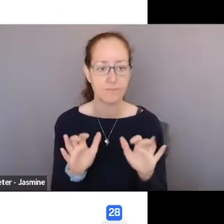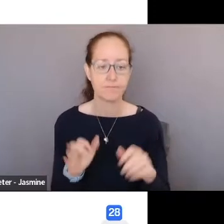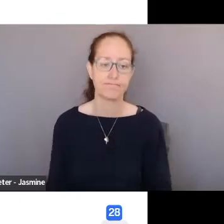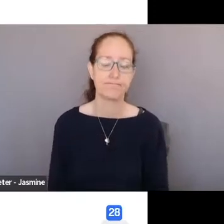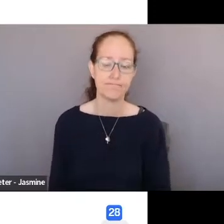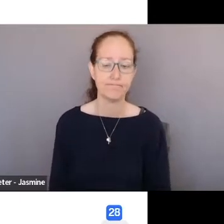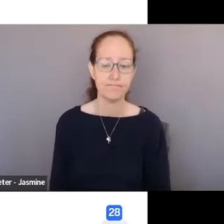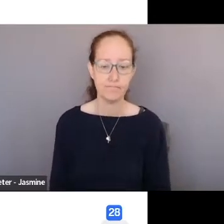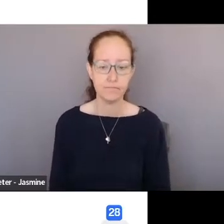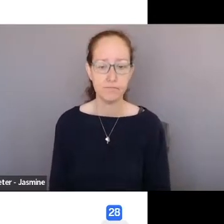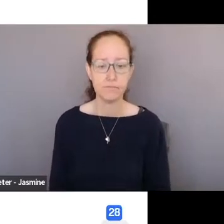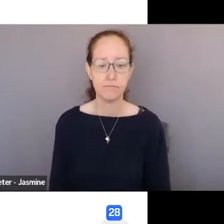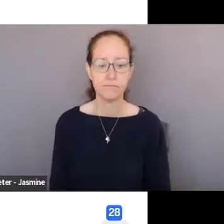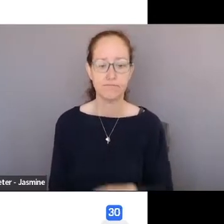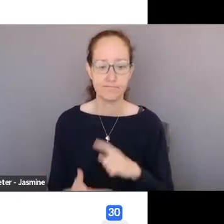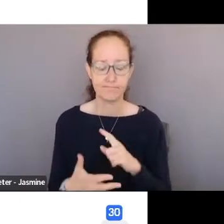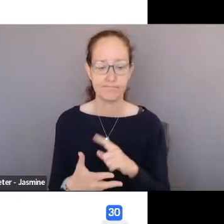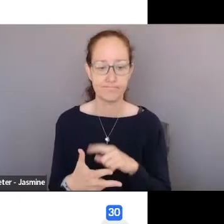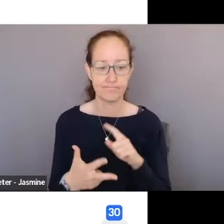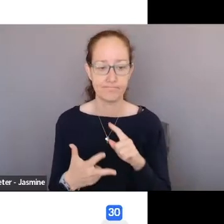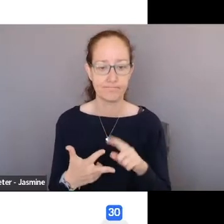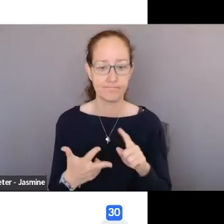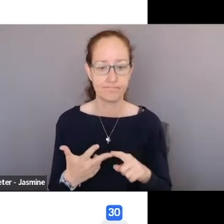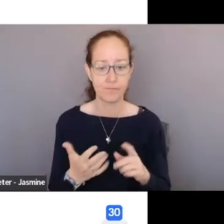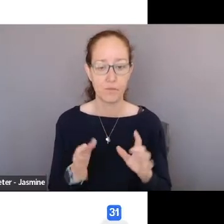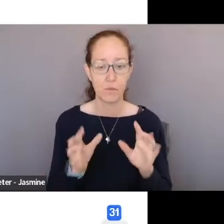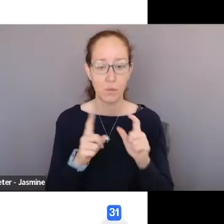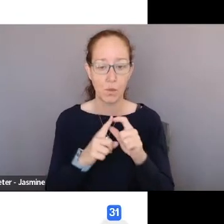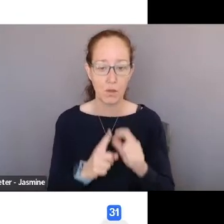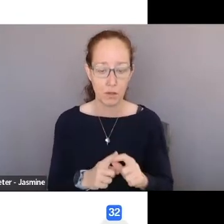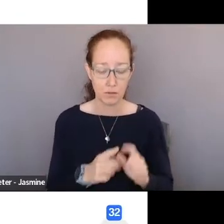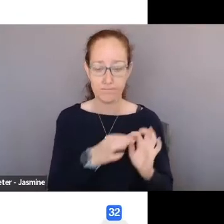A lot of related things to climate change. I'm seeing